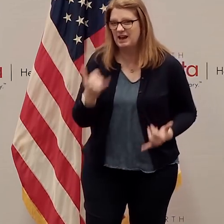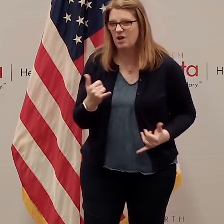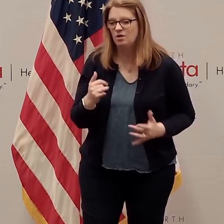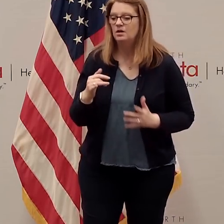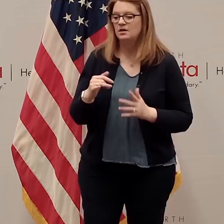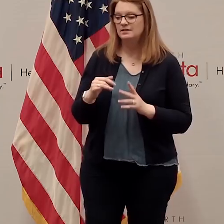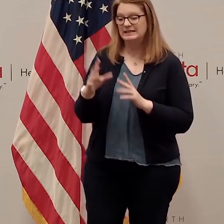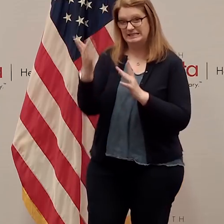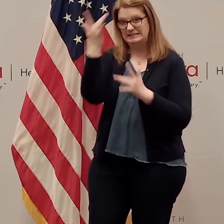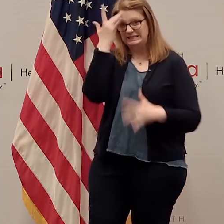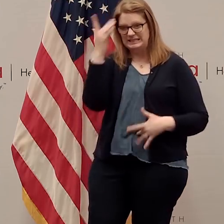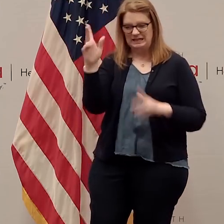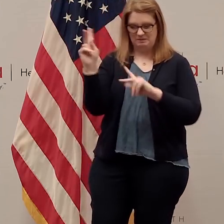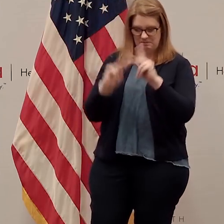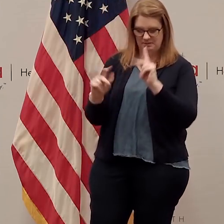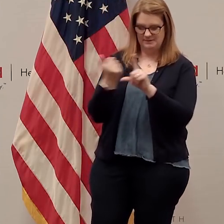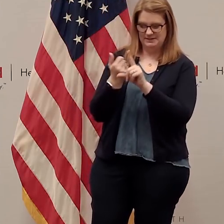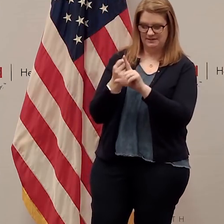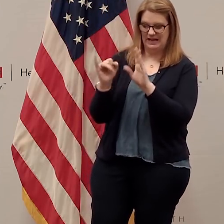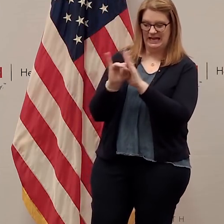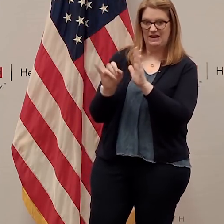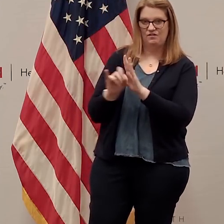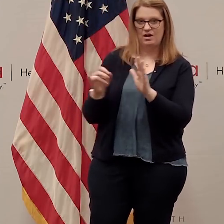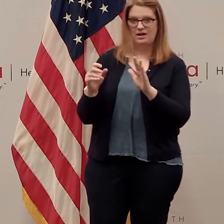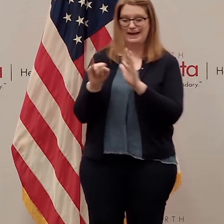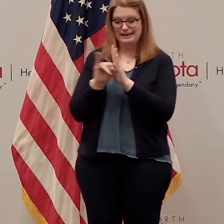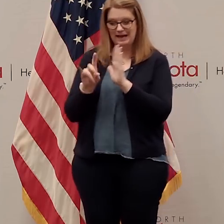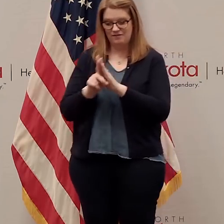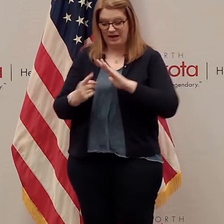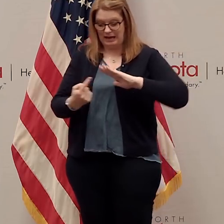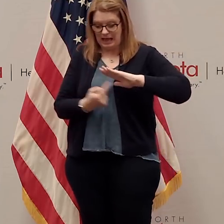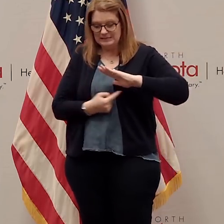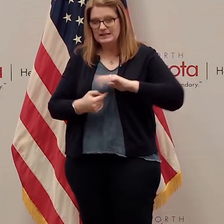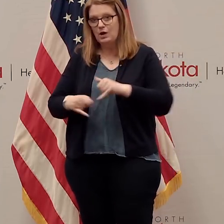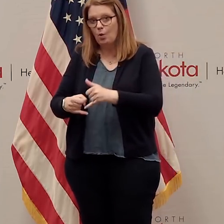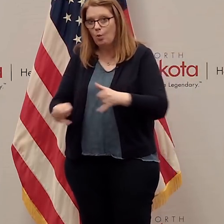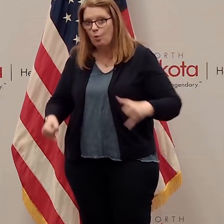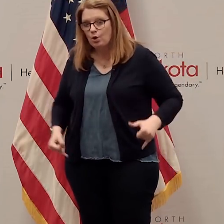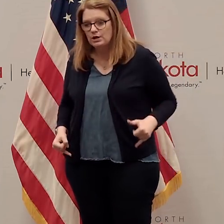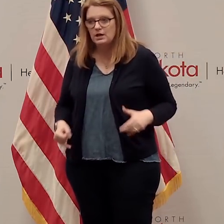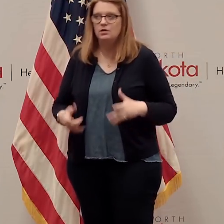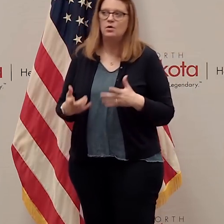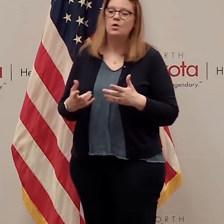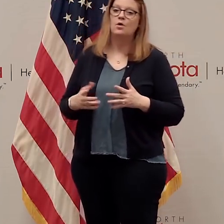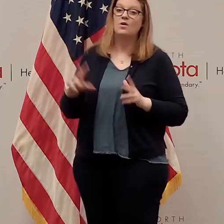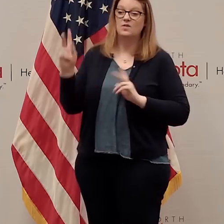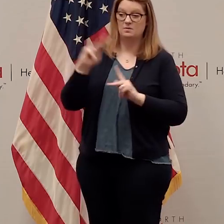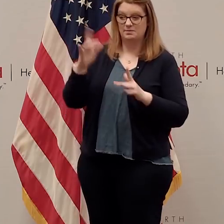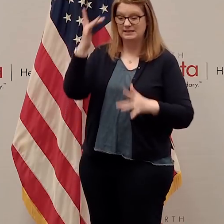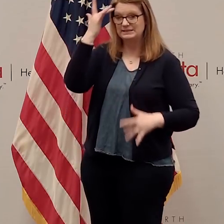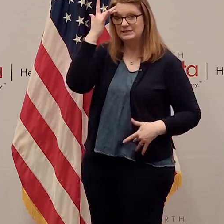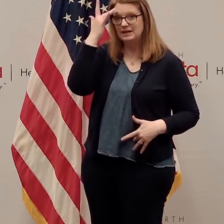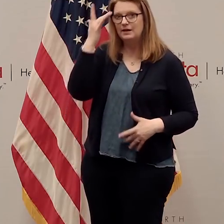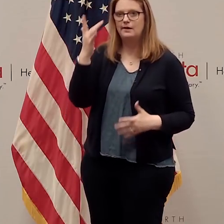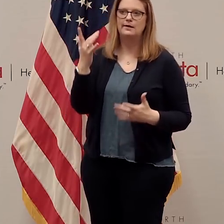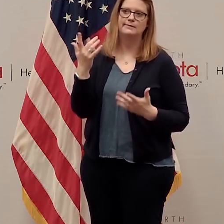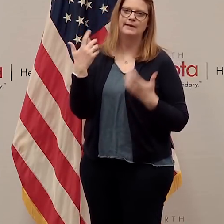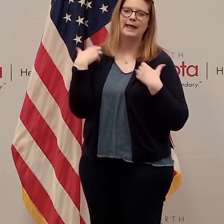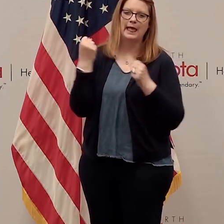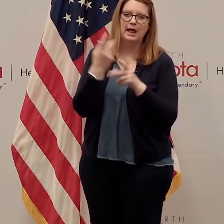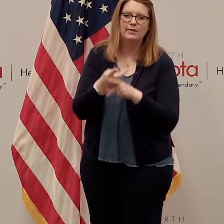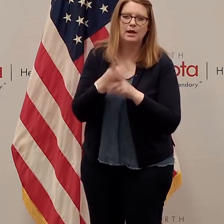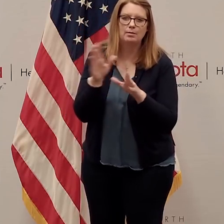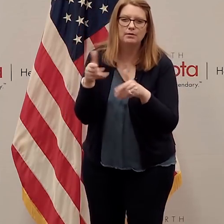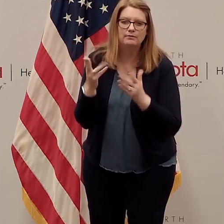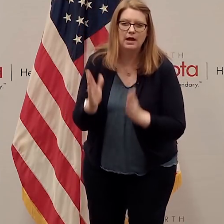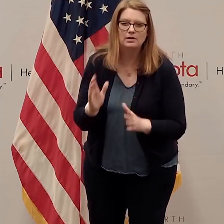already identified and quarantined or isolated, or if their active cases are people that were either healthcare providers